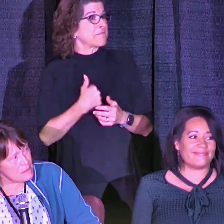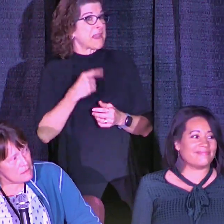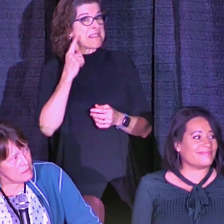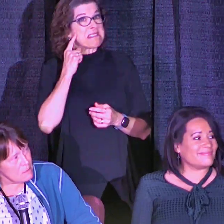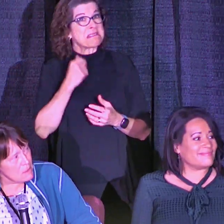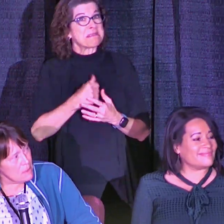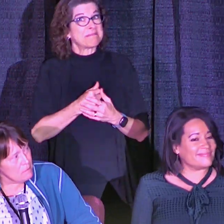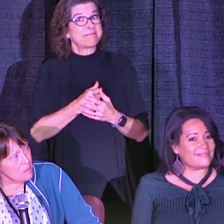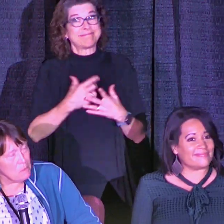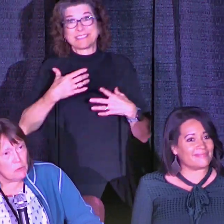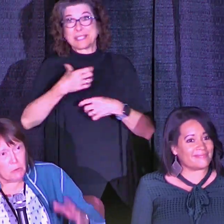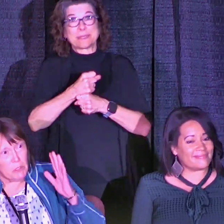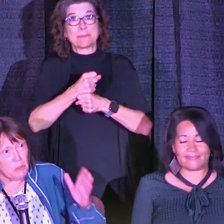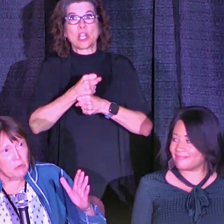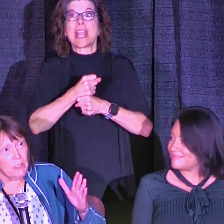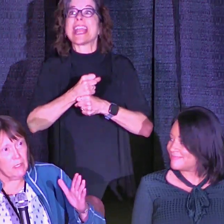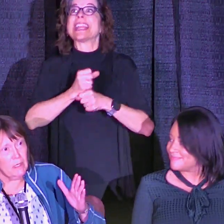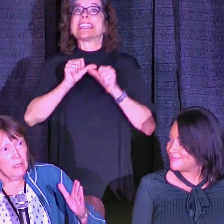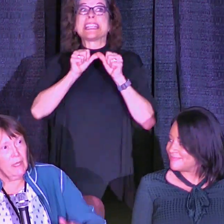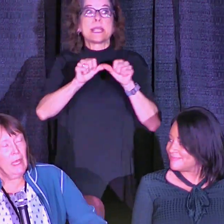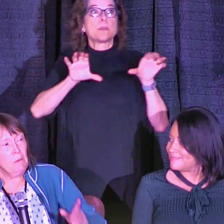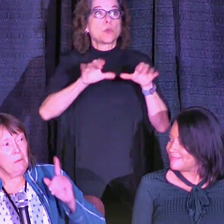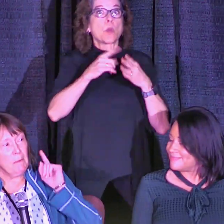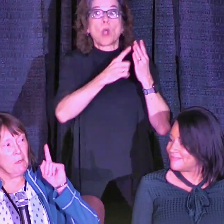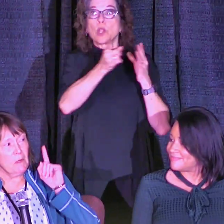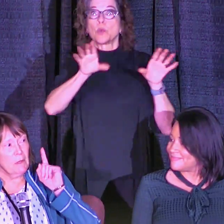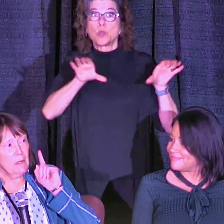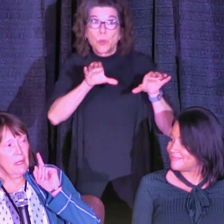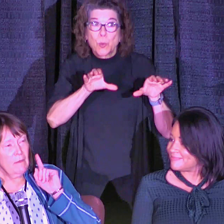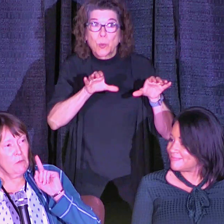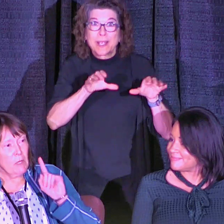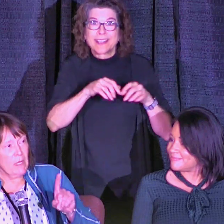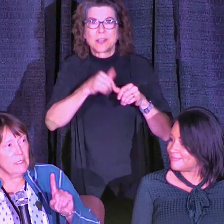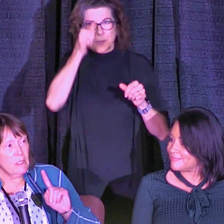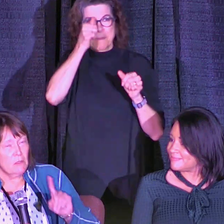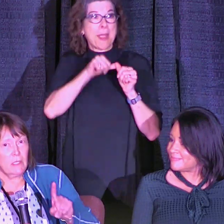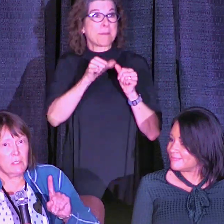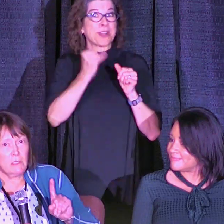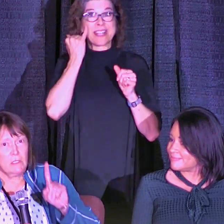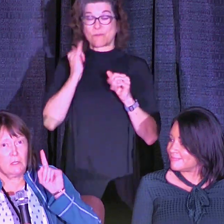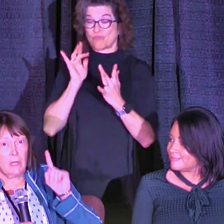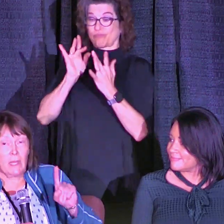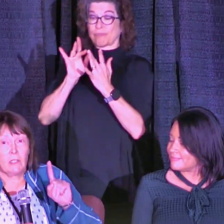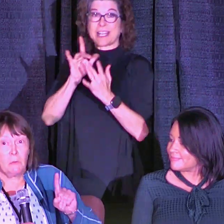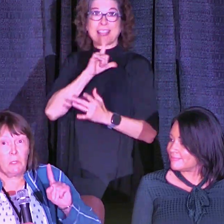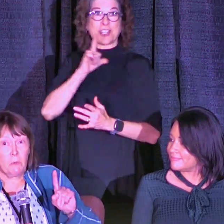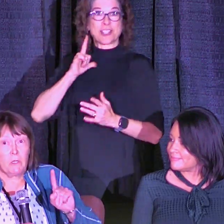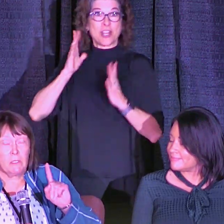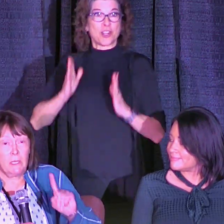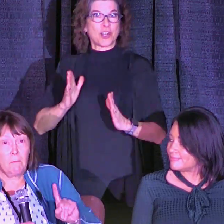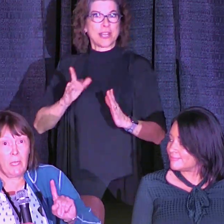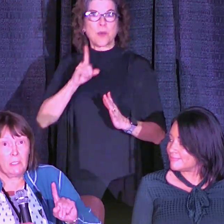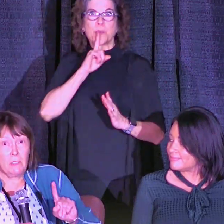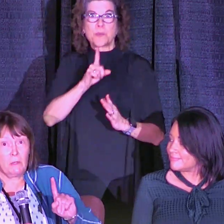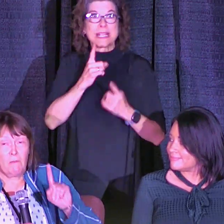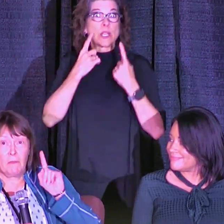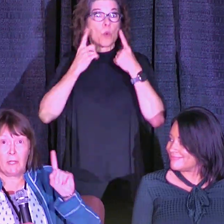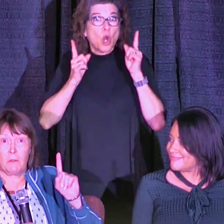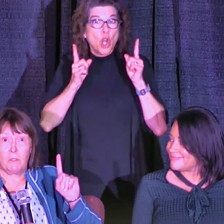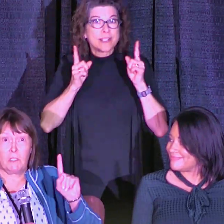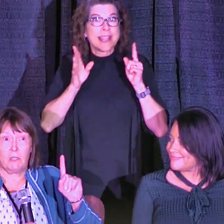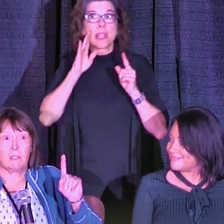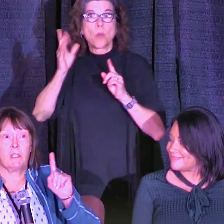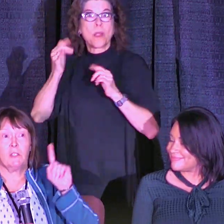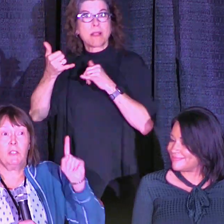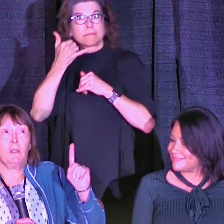that sums it up. Keep doing what you're doing, and remember, if you contact your legislature, it actually really works and they get back to you. I found